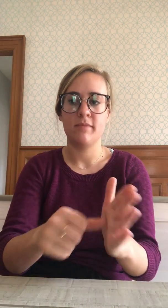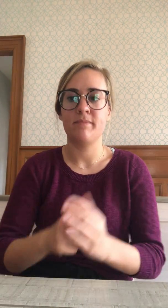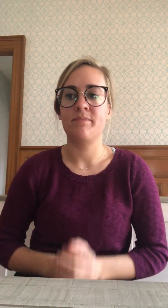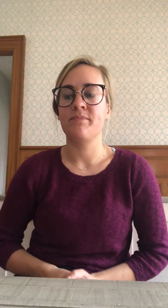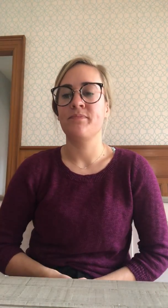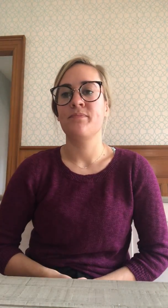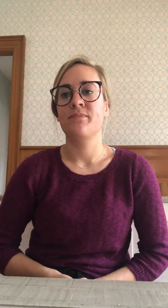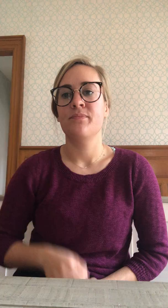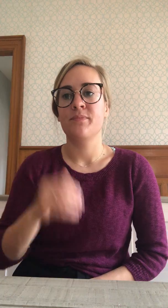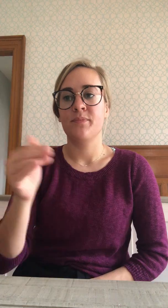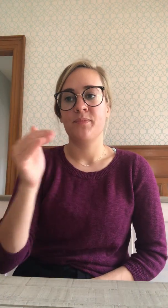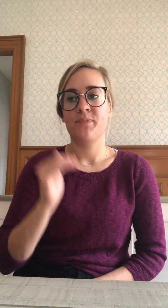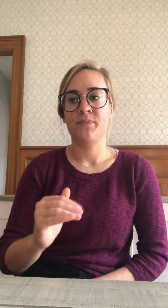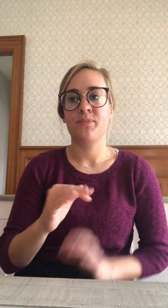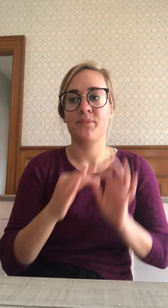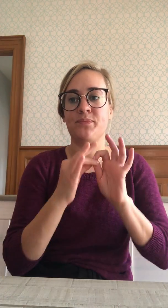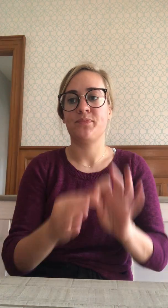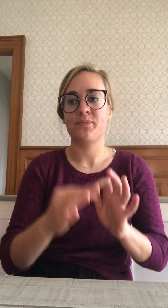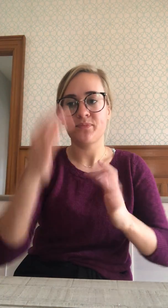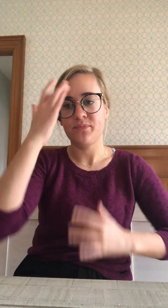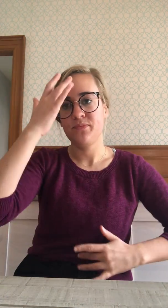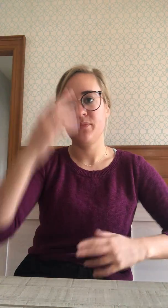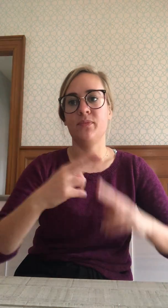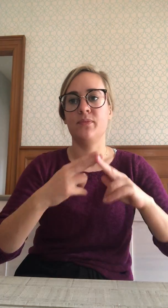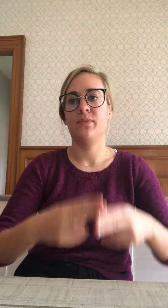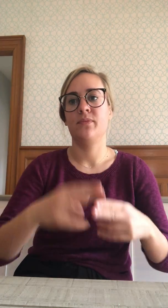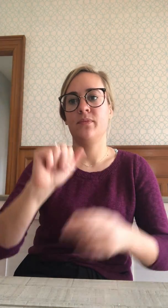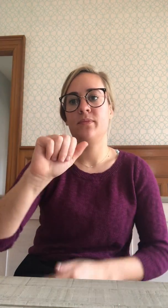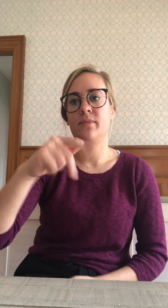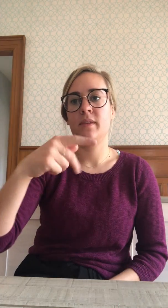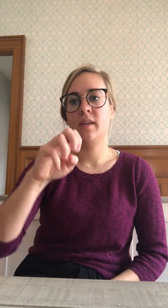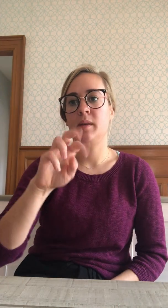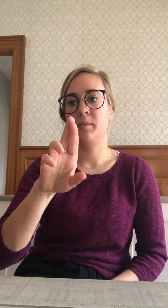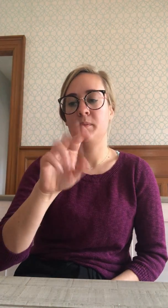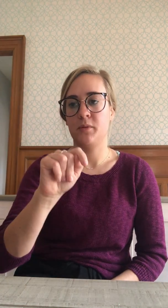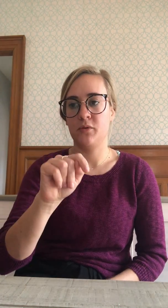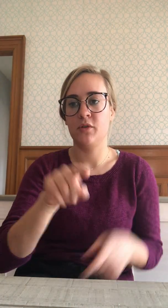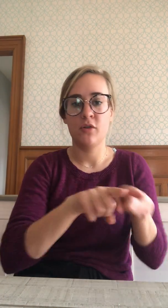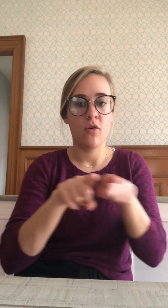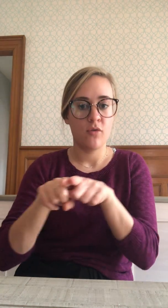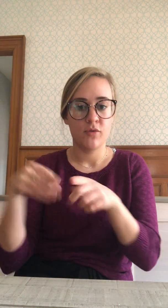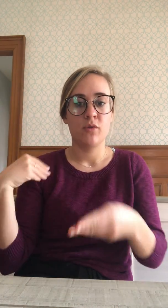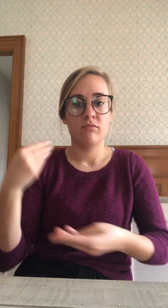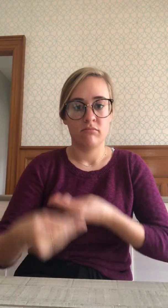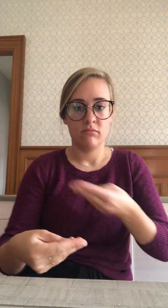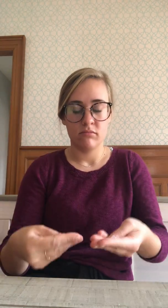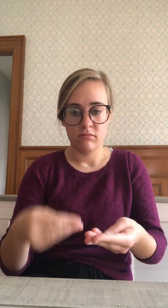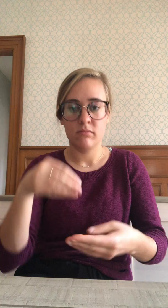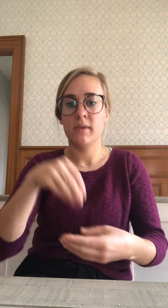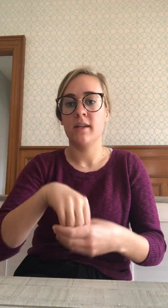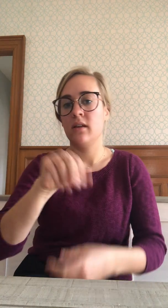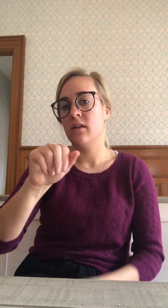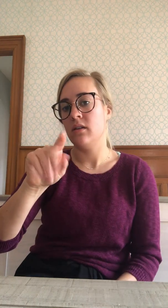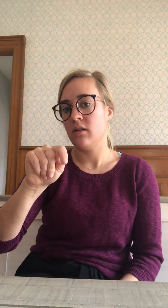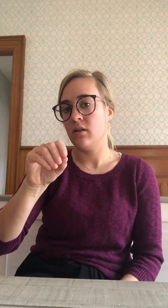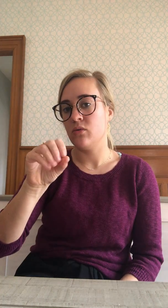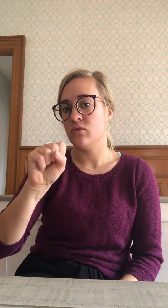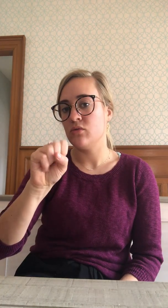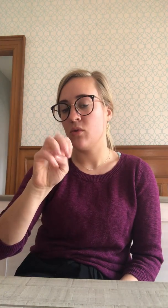The next related condition is called apron syndrome. This one is also inherited in an autosomal dominant pattern and is very